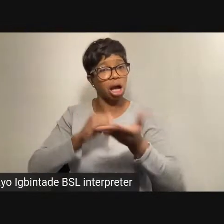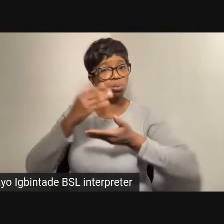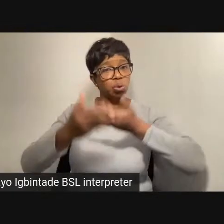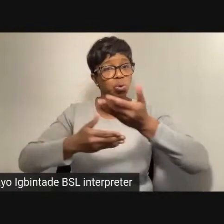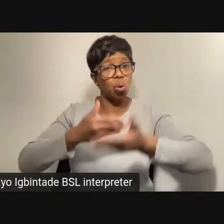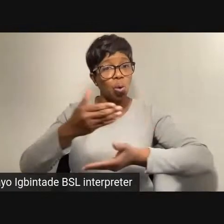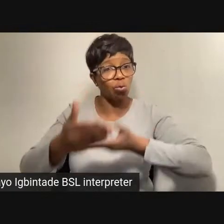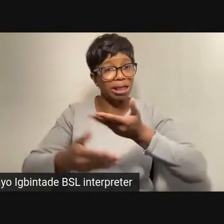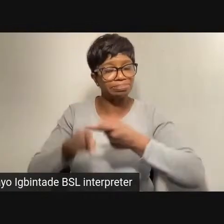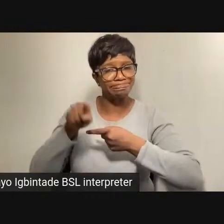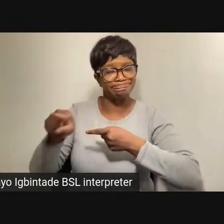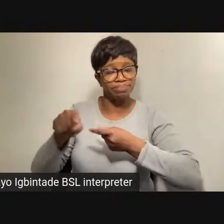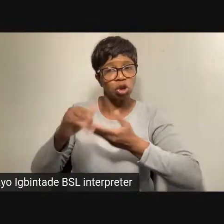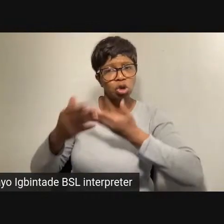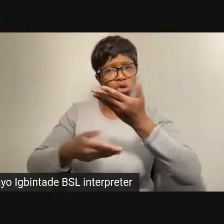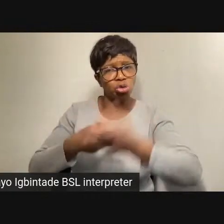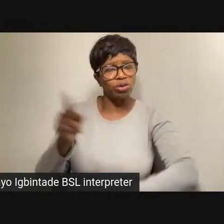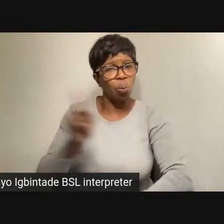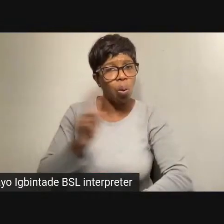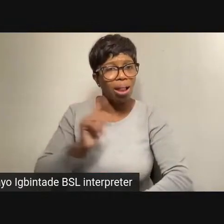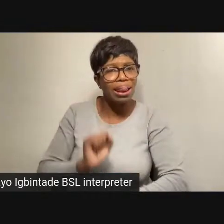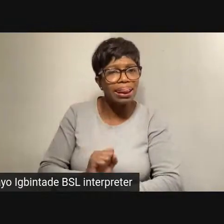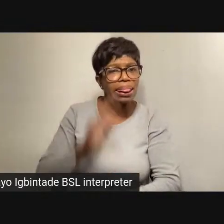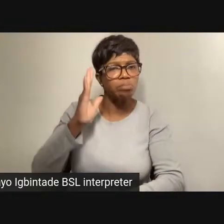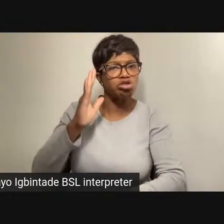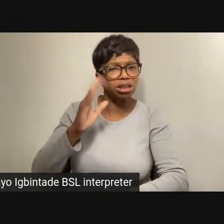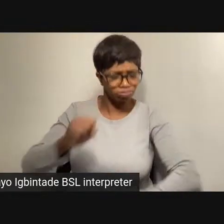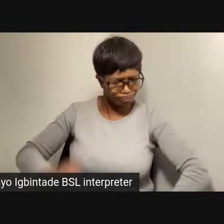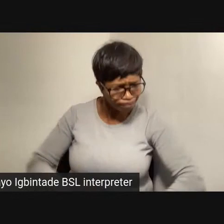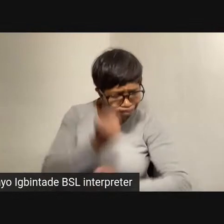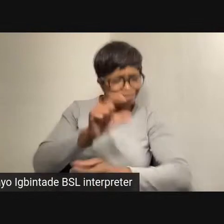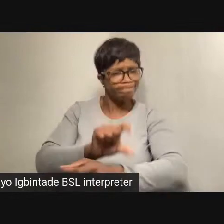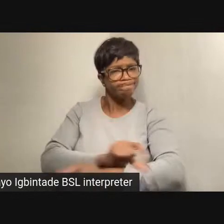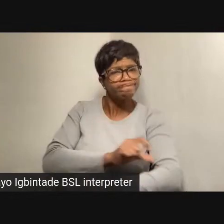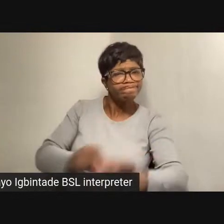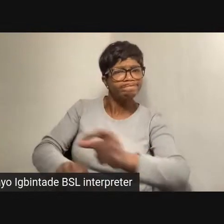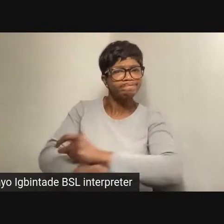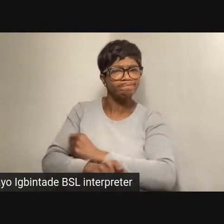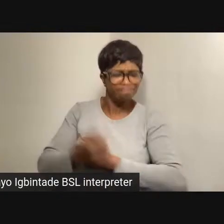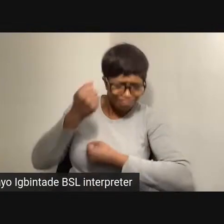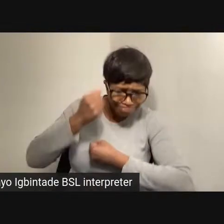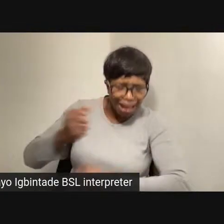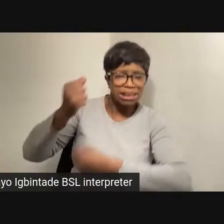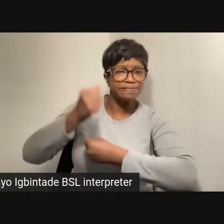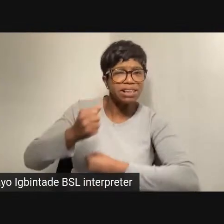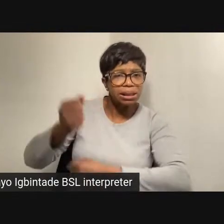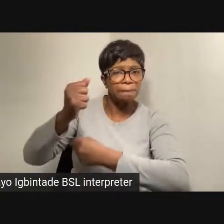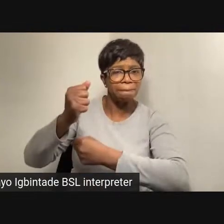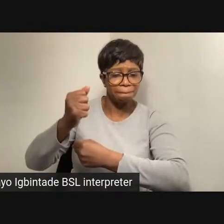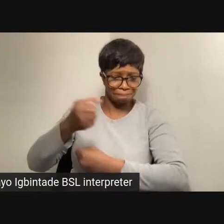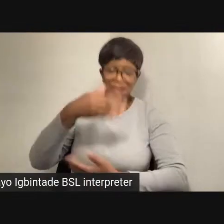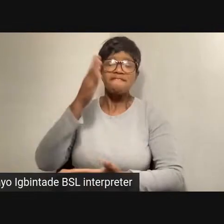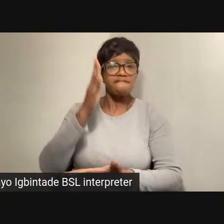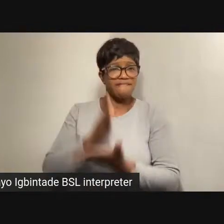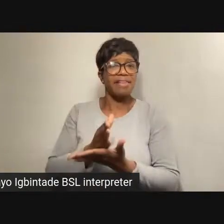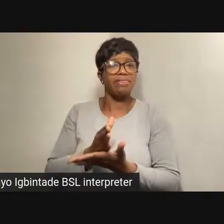as a story of liberation, of resilience, activism, and of faith.